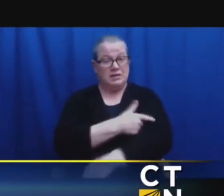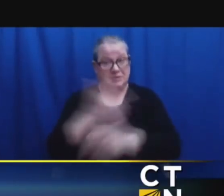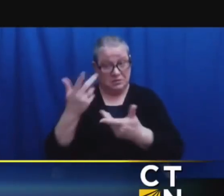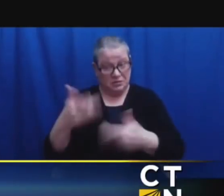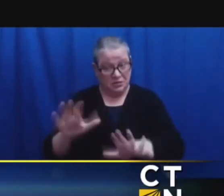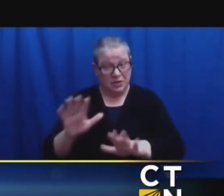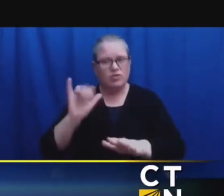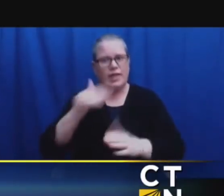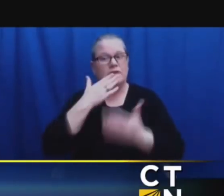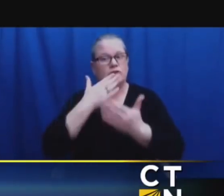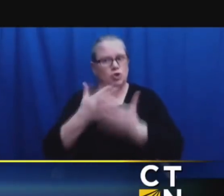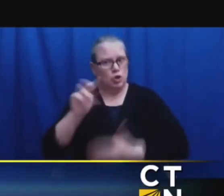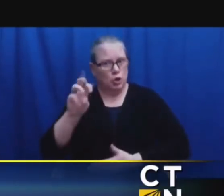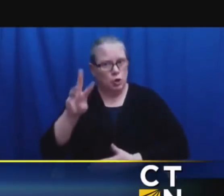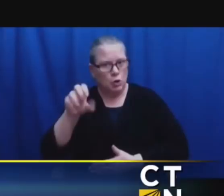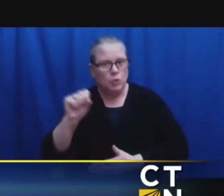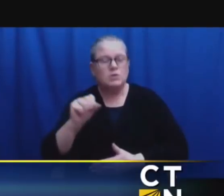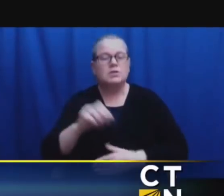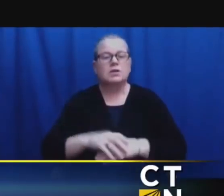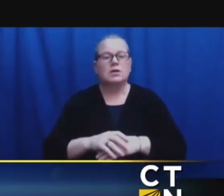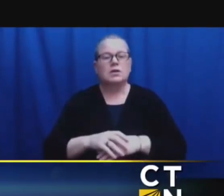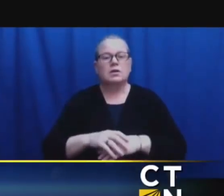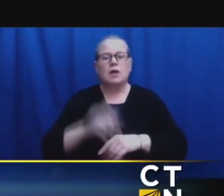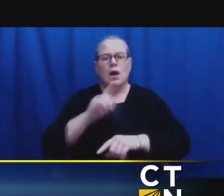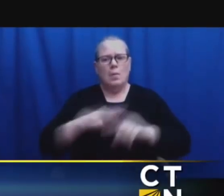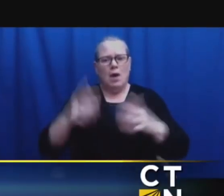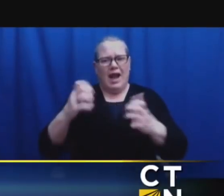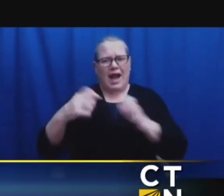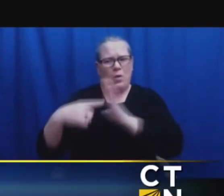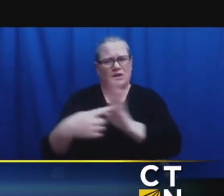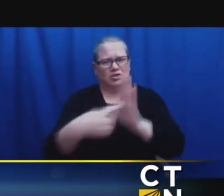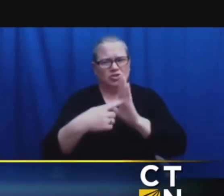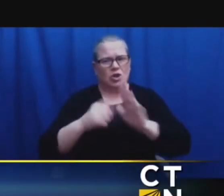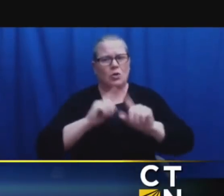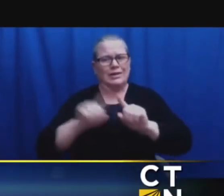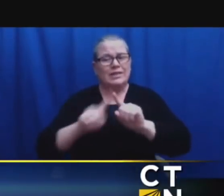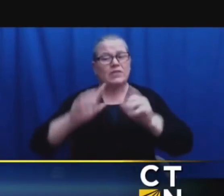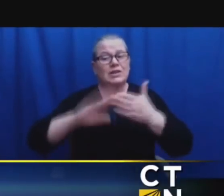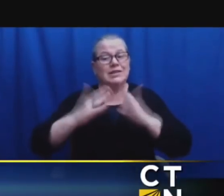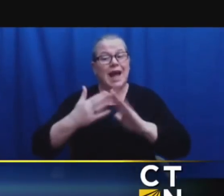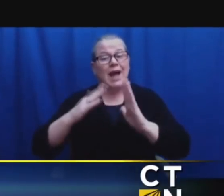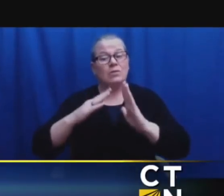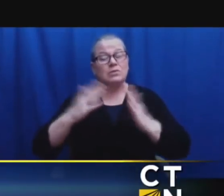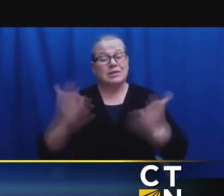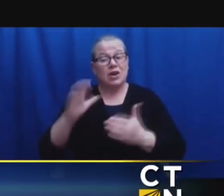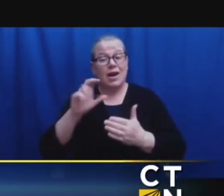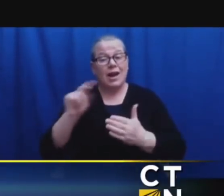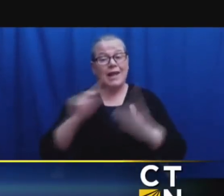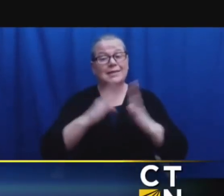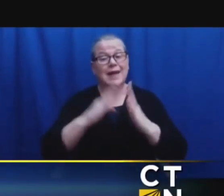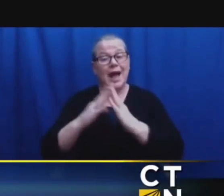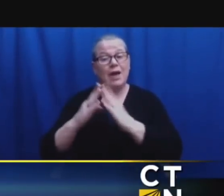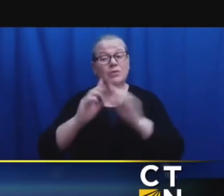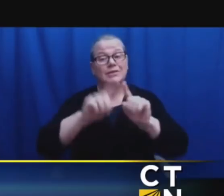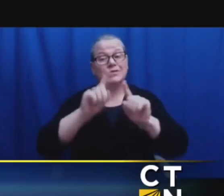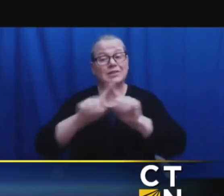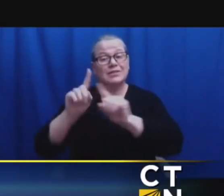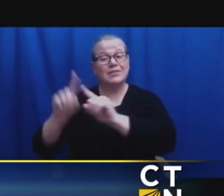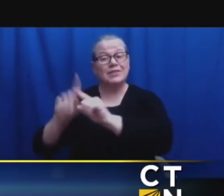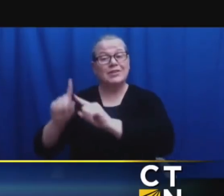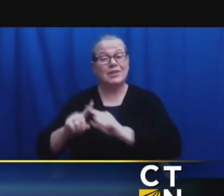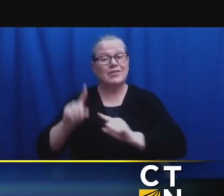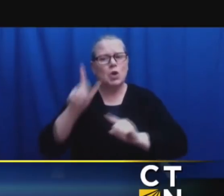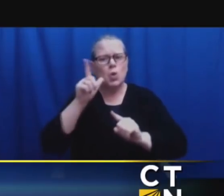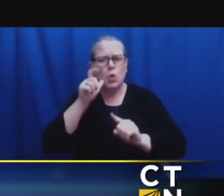in a second, though, the incredible disparity between towns, who's getting vaccinated and otherwise. And let me